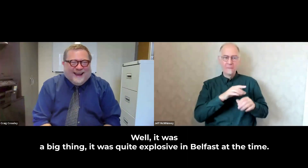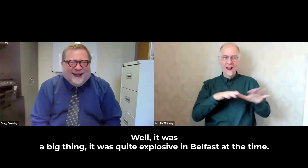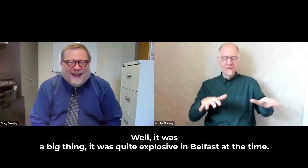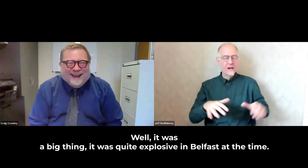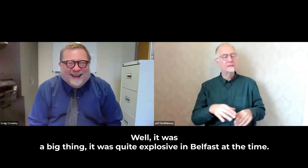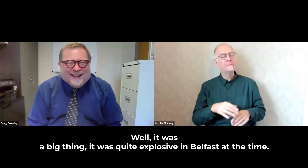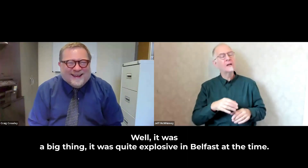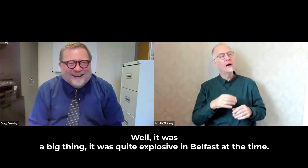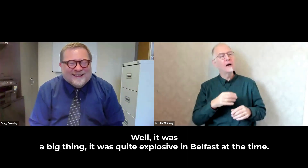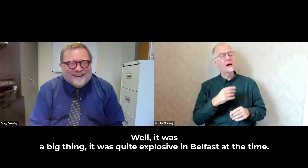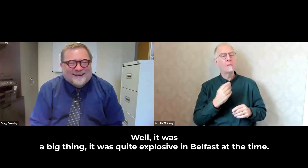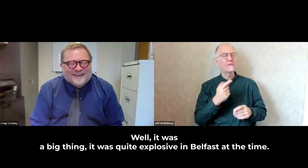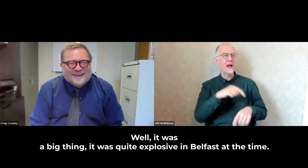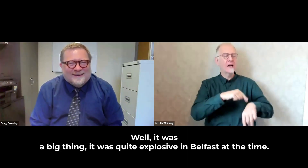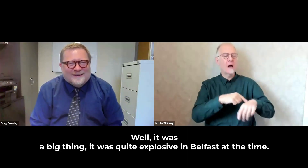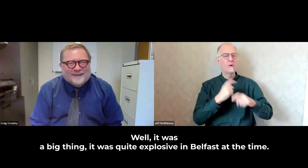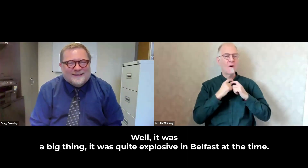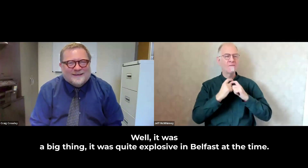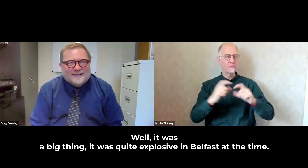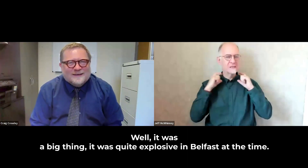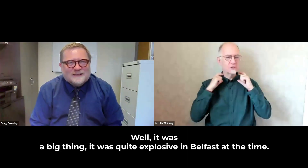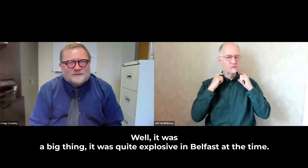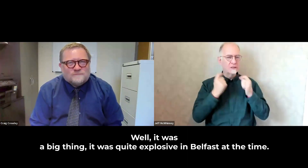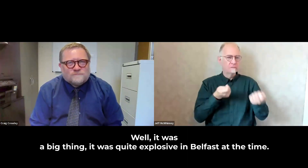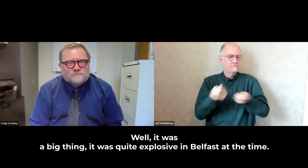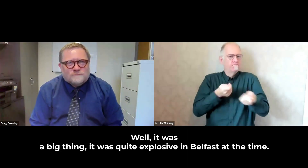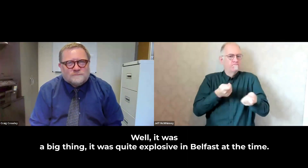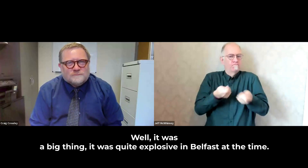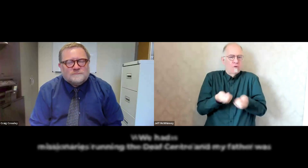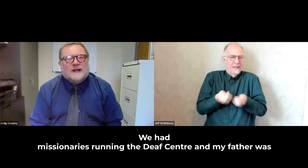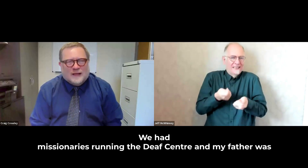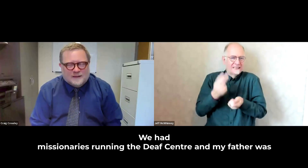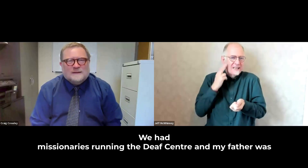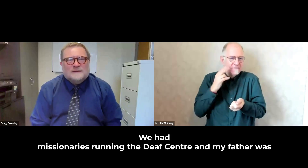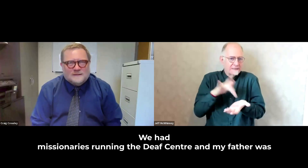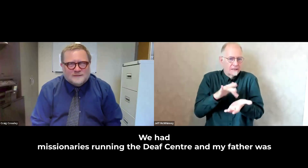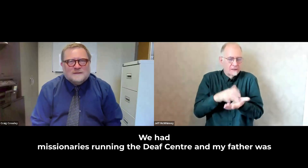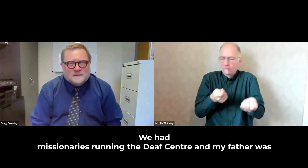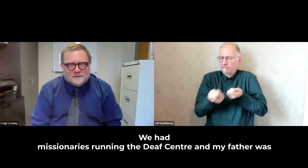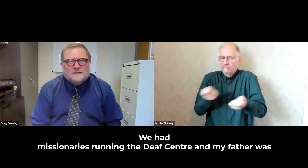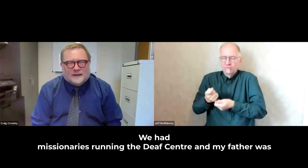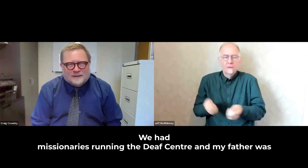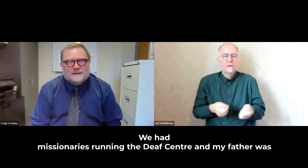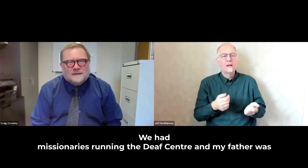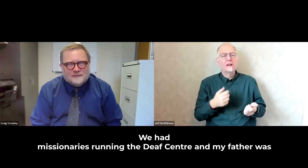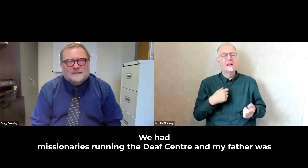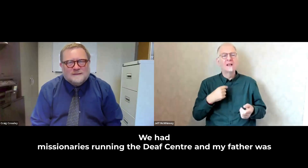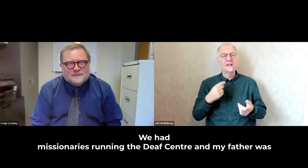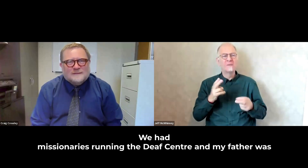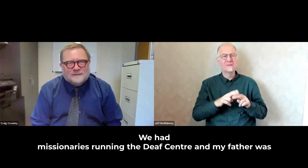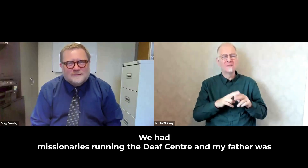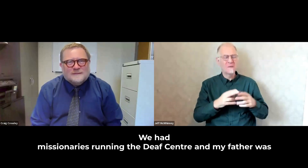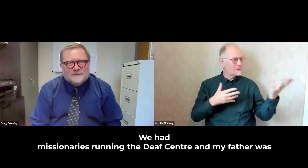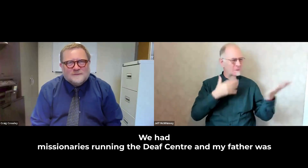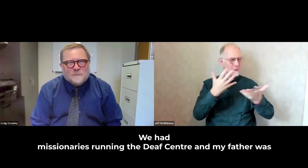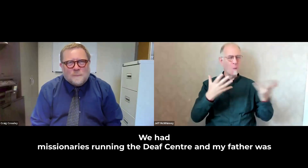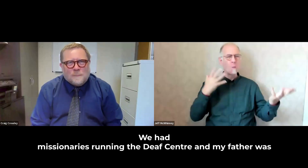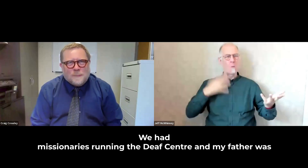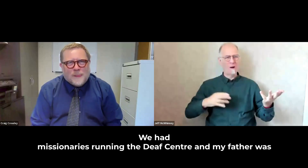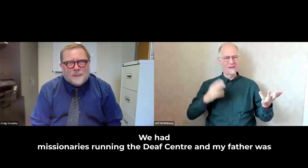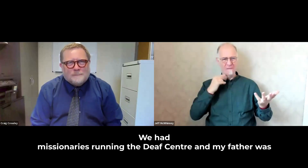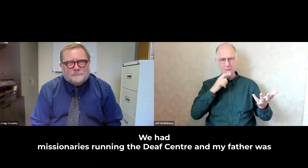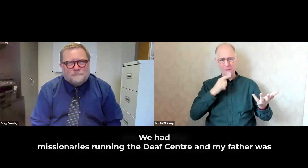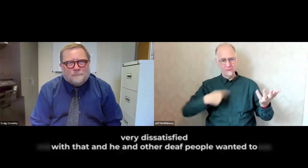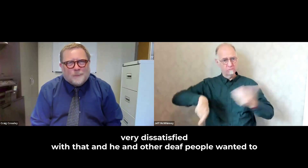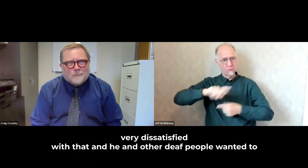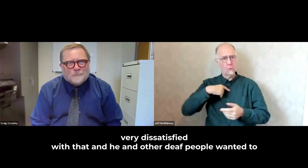Well, it was a big thing. It was quite explosive in Belfast. At the time, we had missionaries running the deaf centre, and